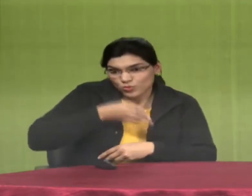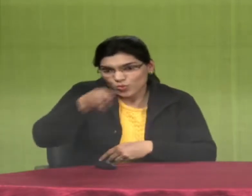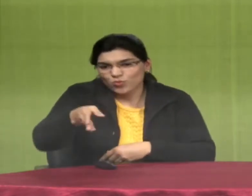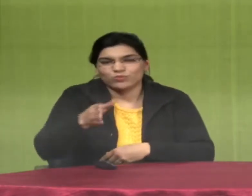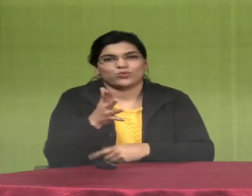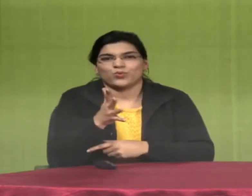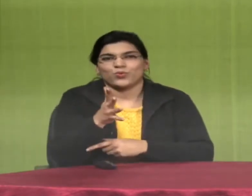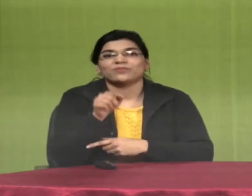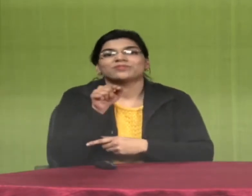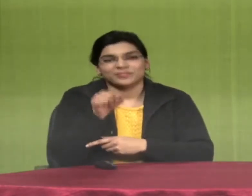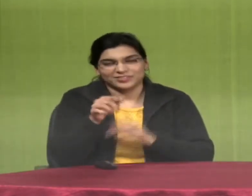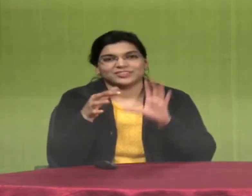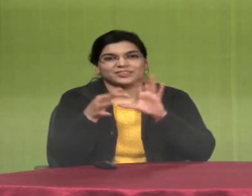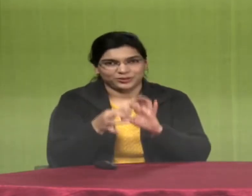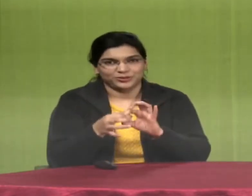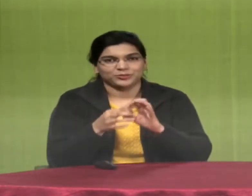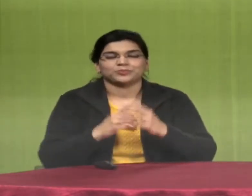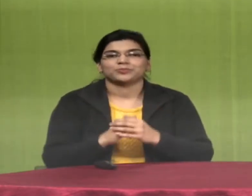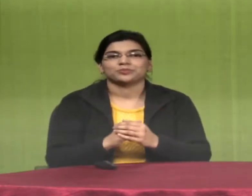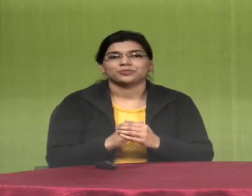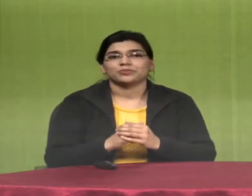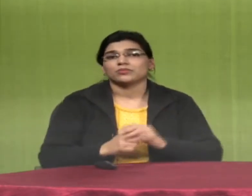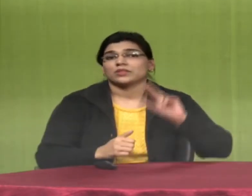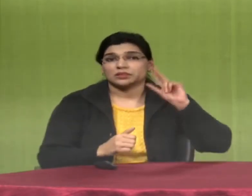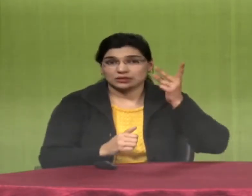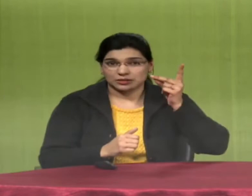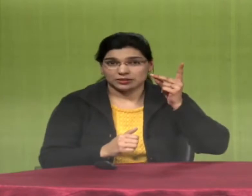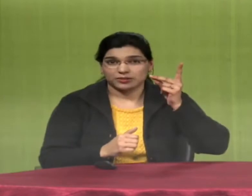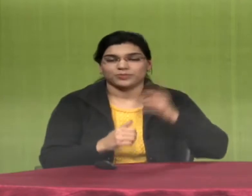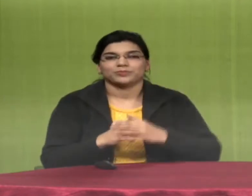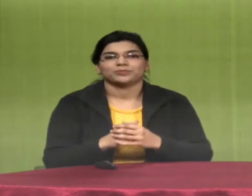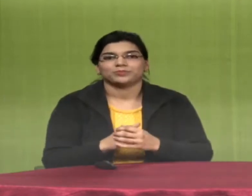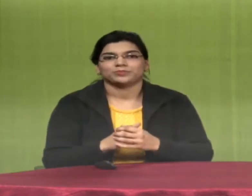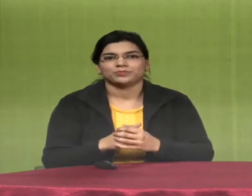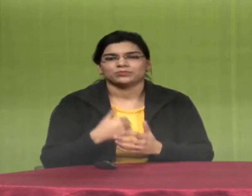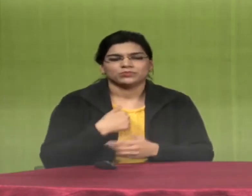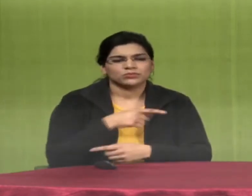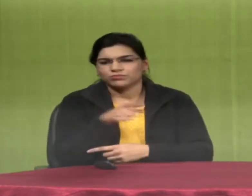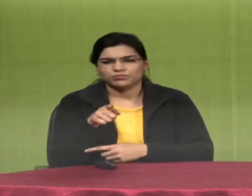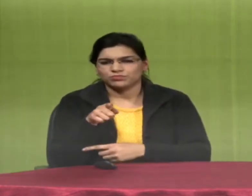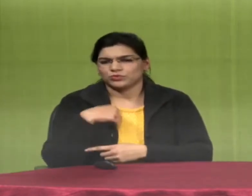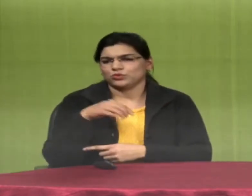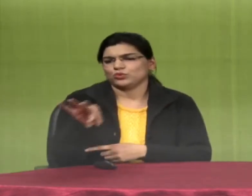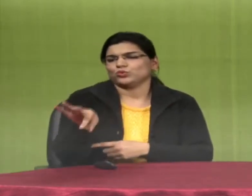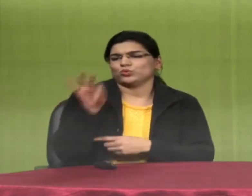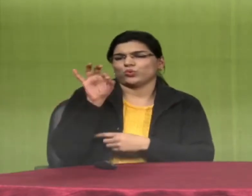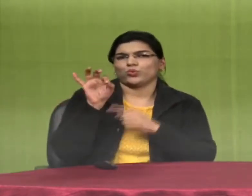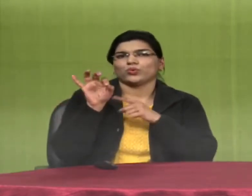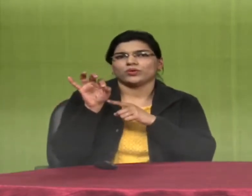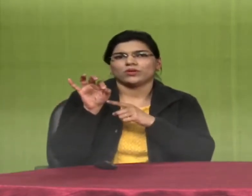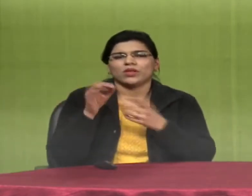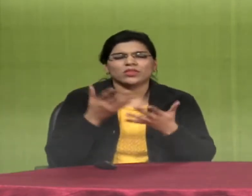But in the context of the poem, it is choosing. Second is choose.